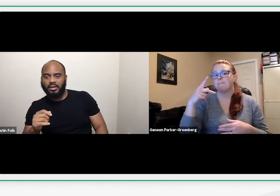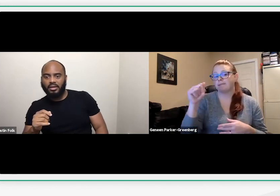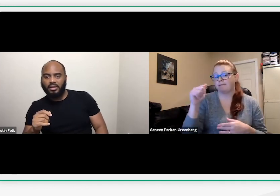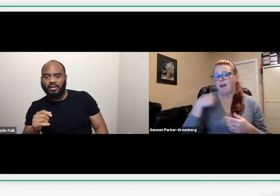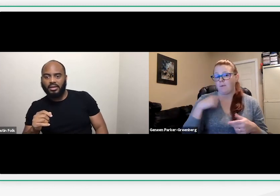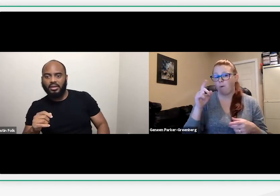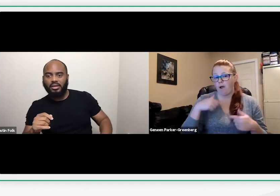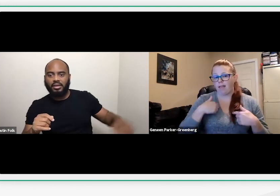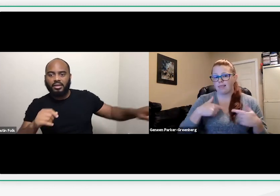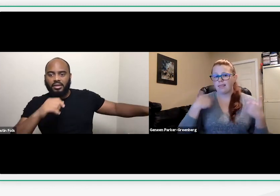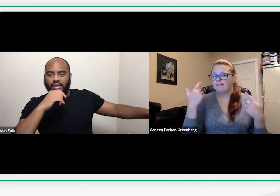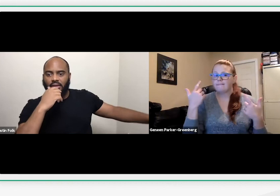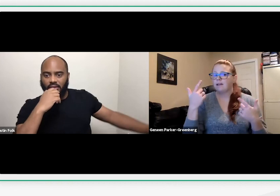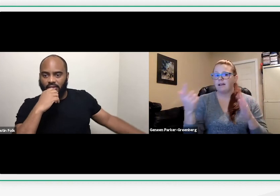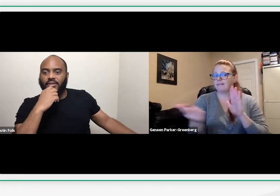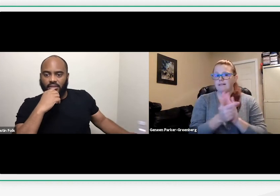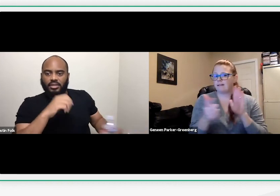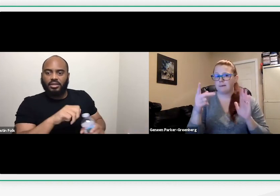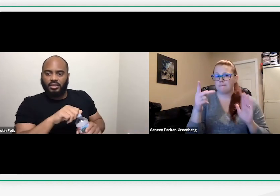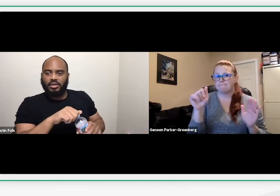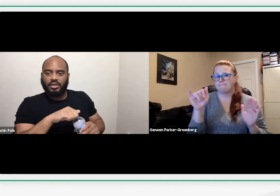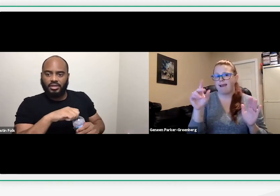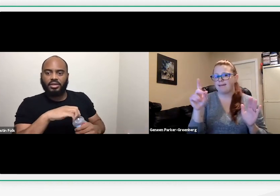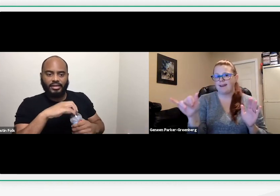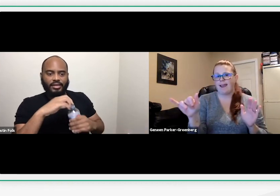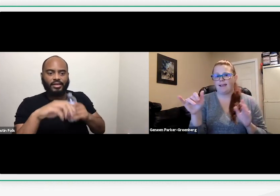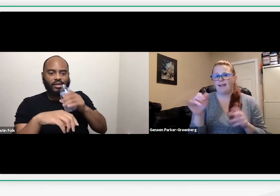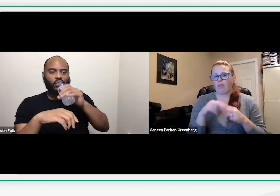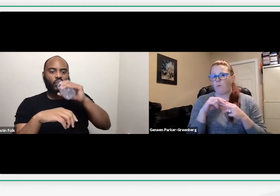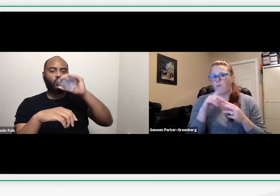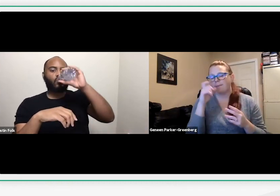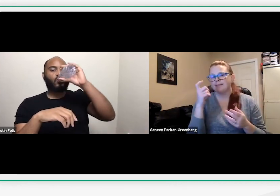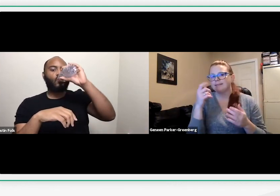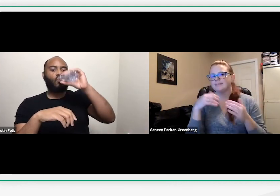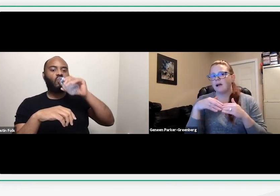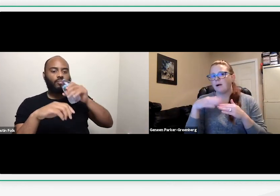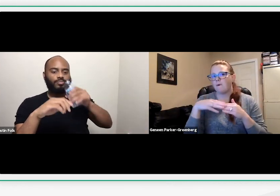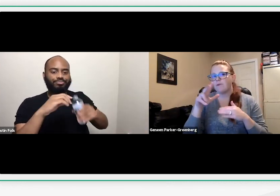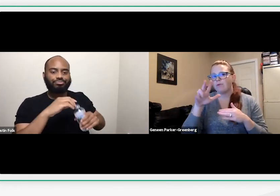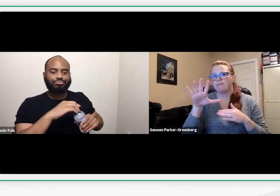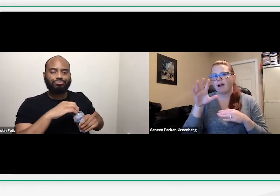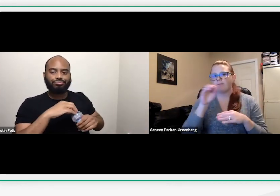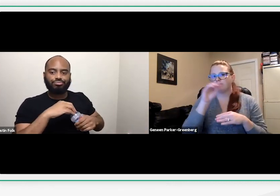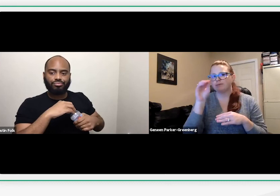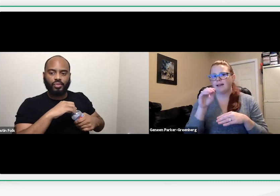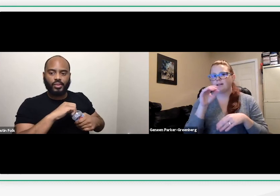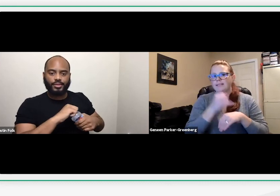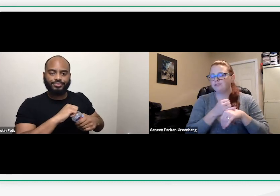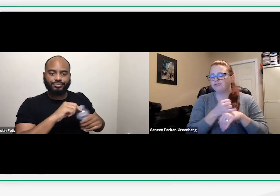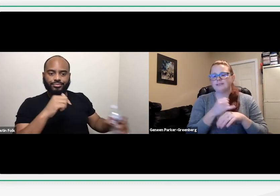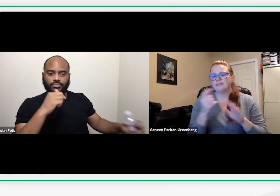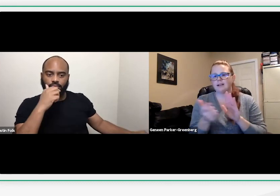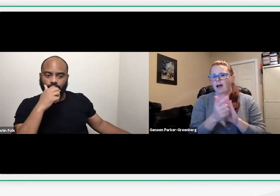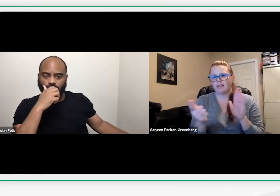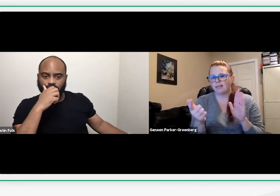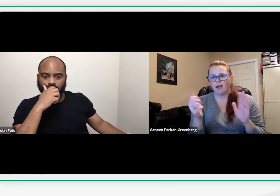those. Janine, do you have any comment you'd like to add? I agree. In Pennsylvania, where I live, payday loans are actually